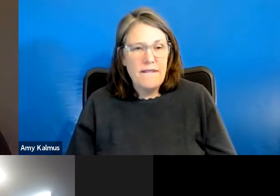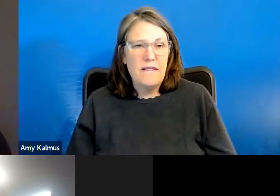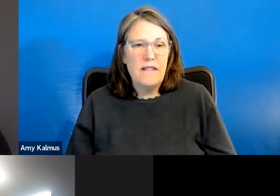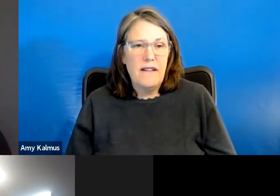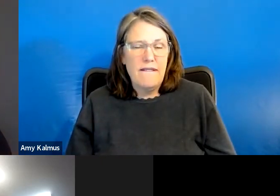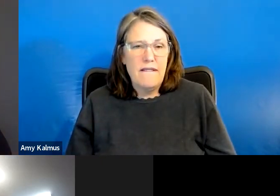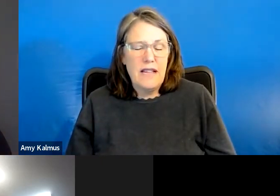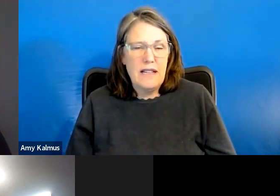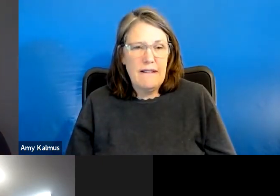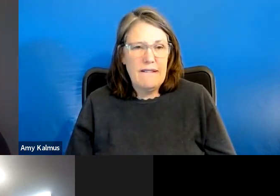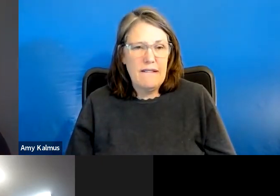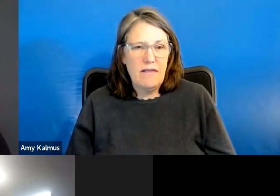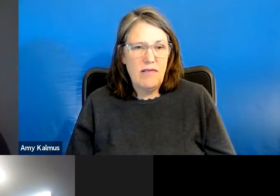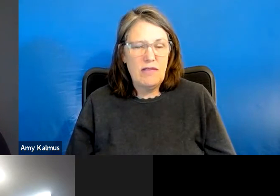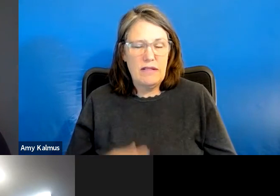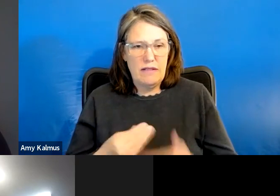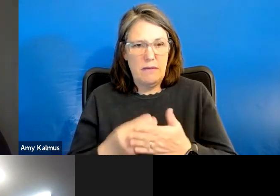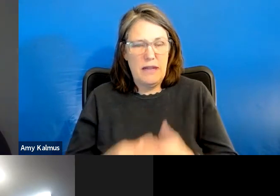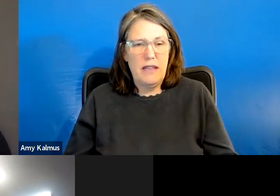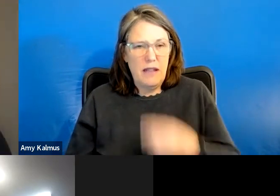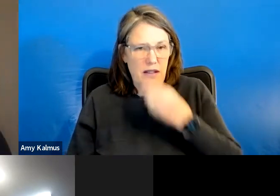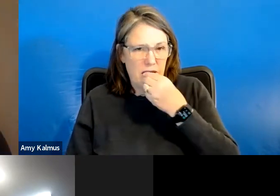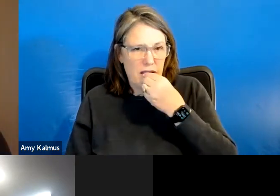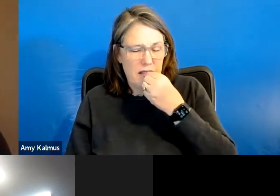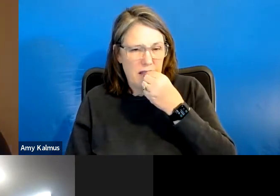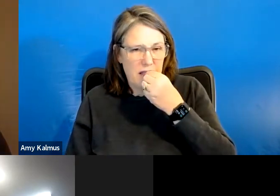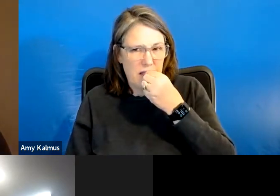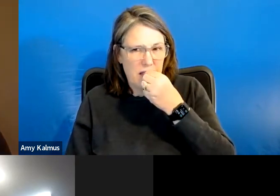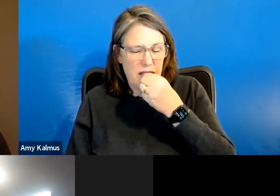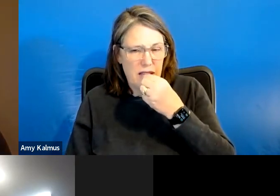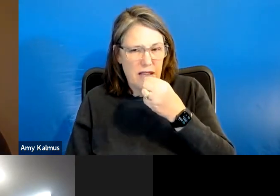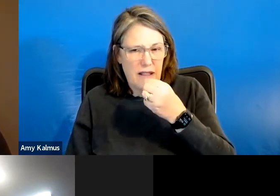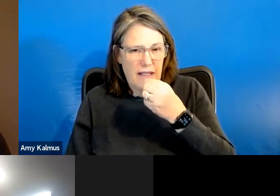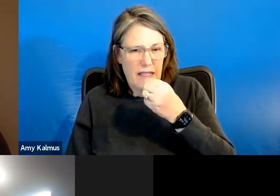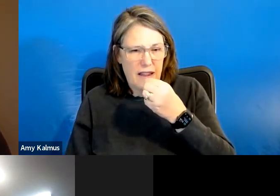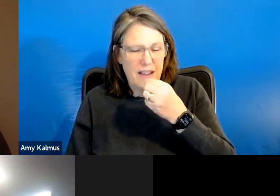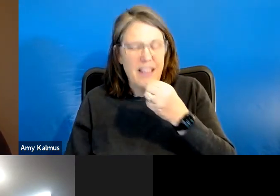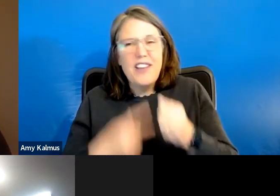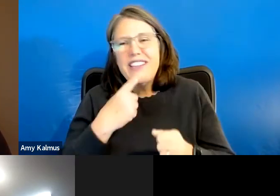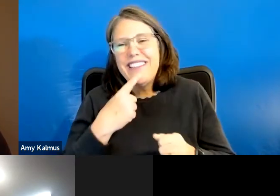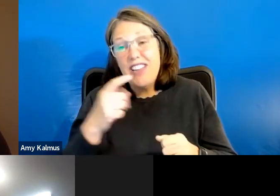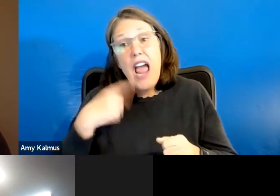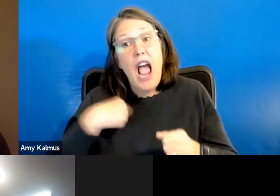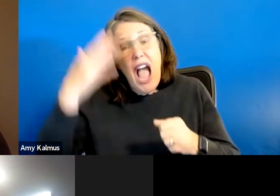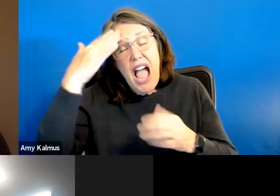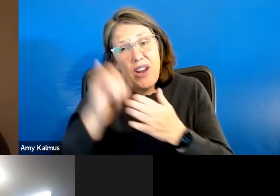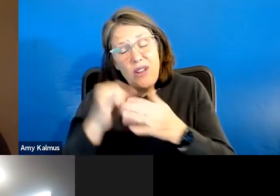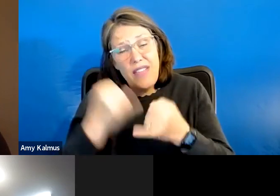Spending my money? Okay. Sorry, I knew that last answer. I just can't think that fast, but I'm learning a